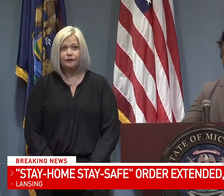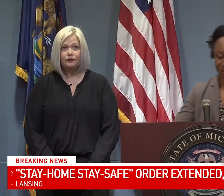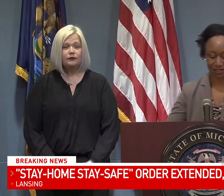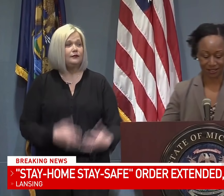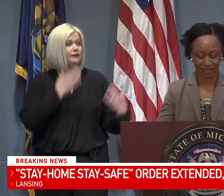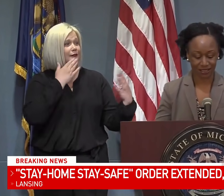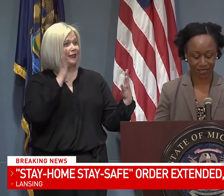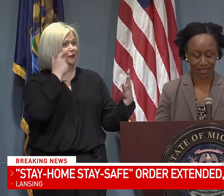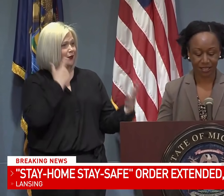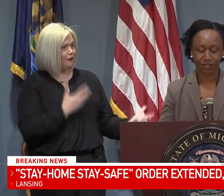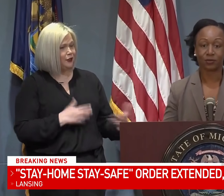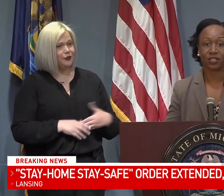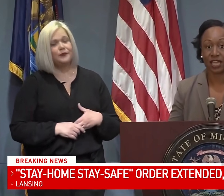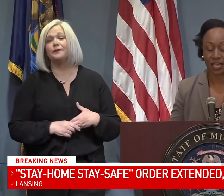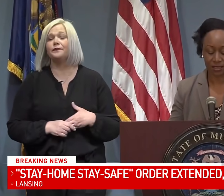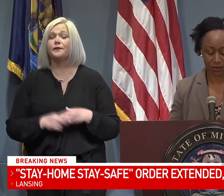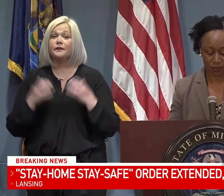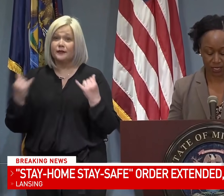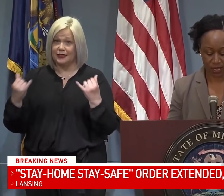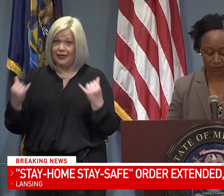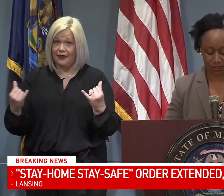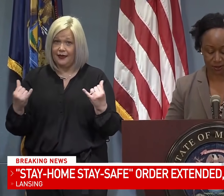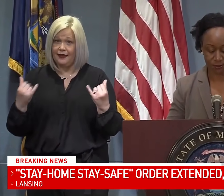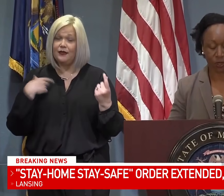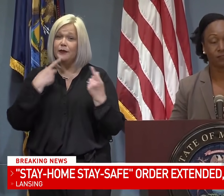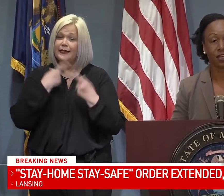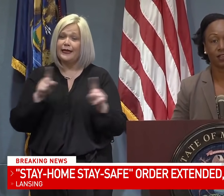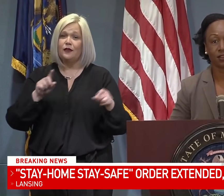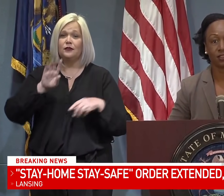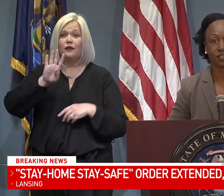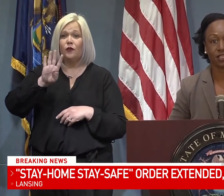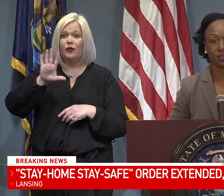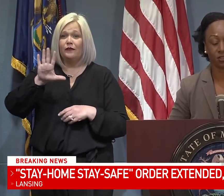Thank you, Governor. So today, we announced